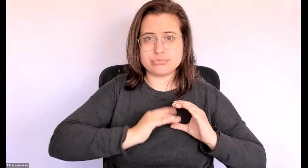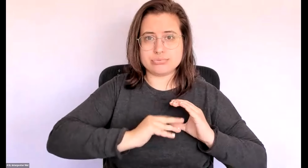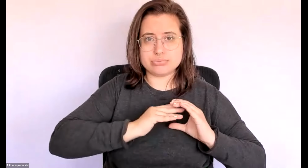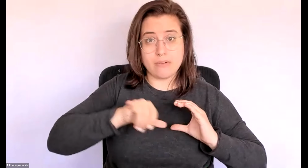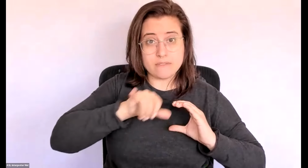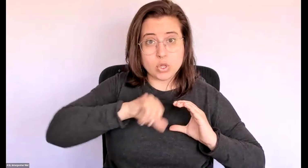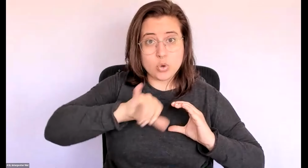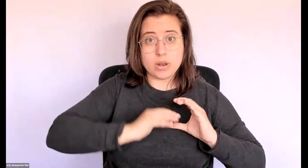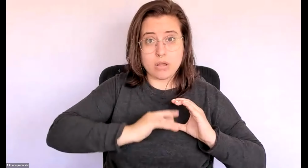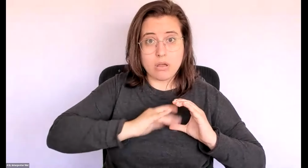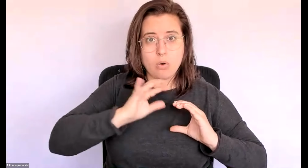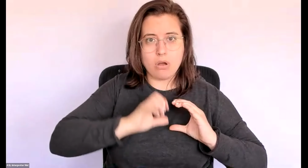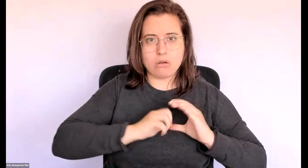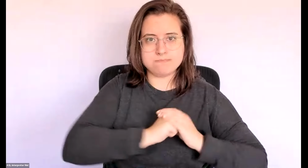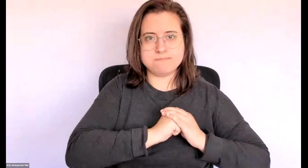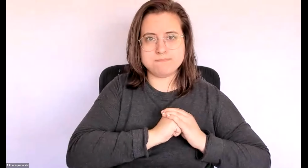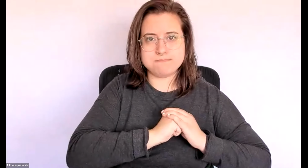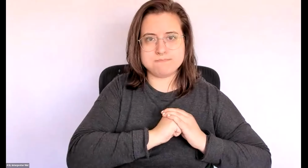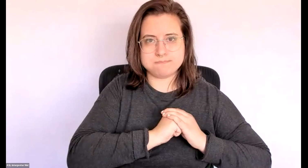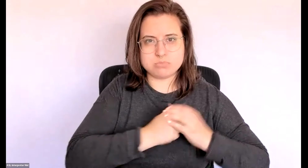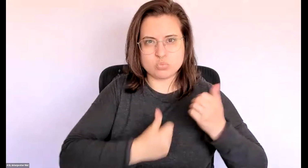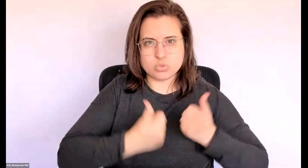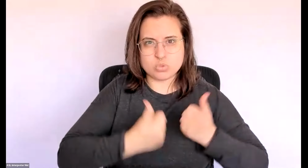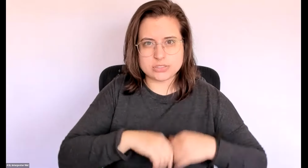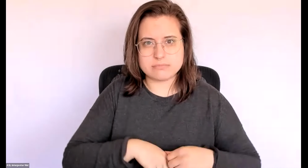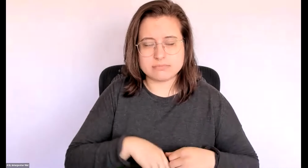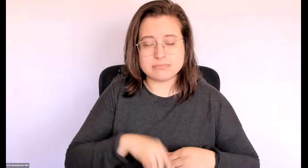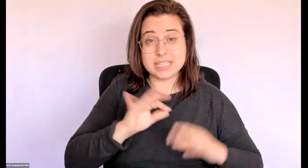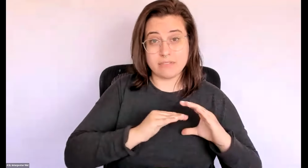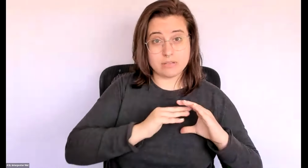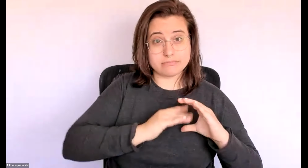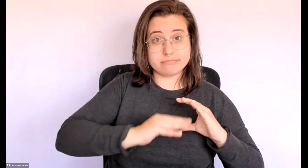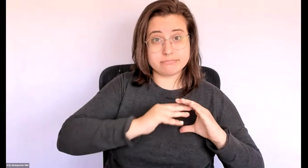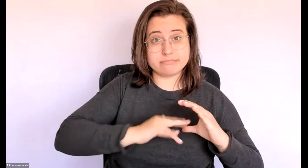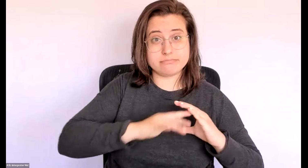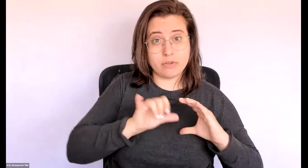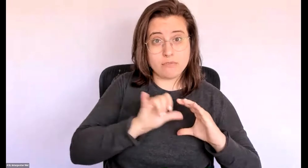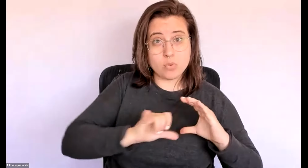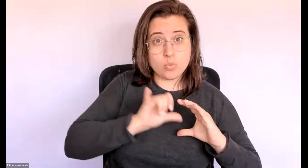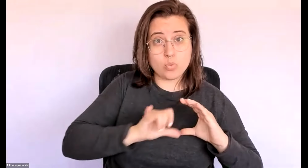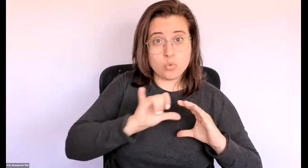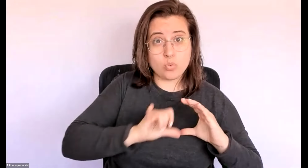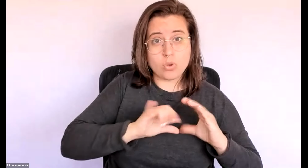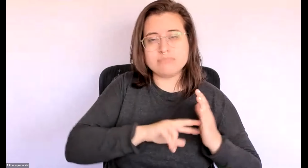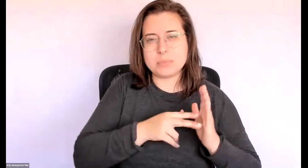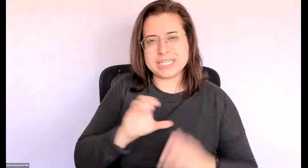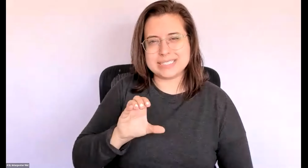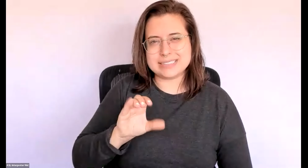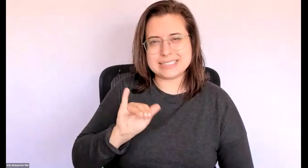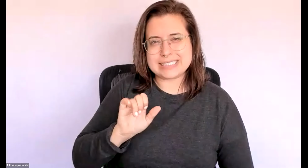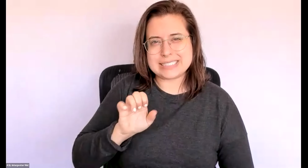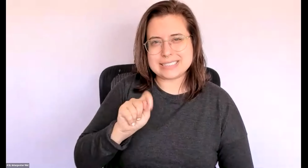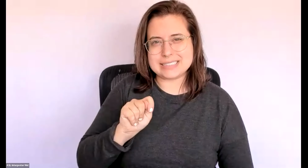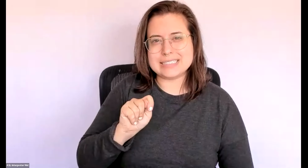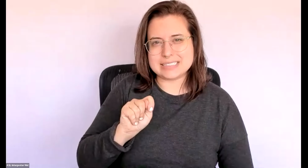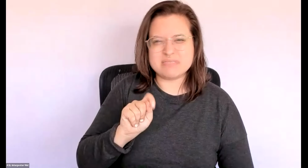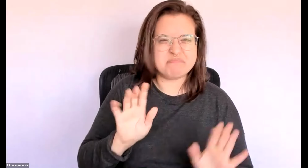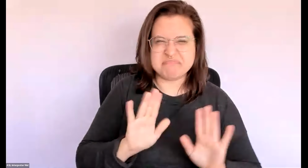Fluid-filled masses are called cysts. They are not cancer, and they are generally of